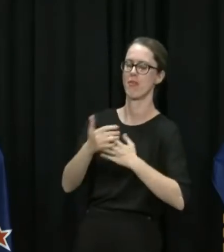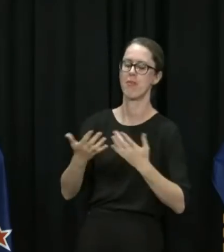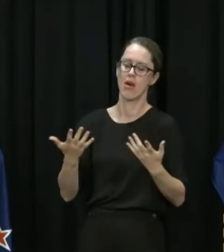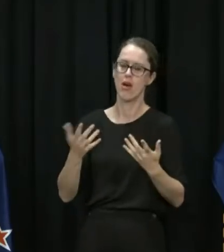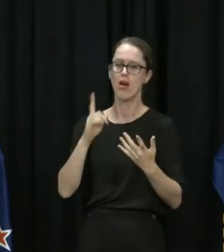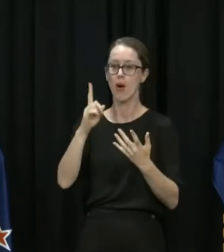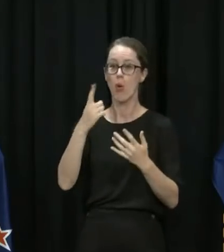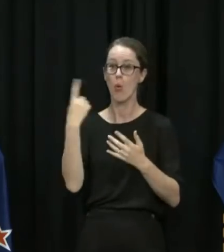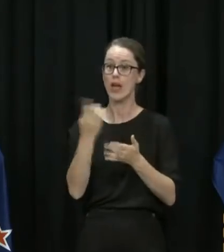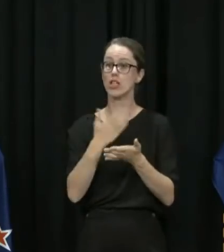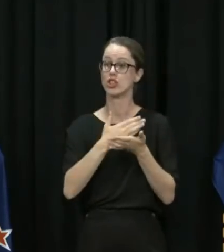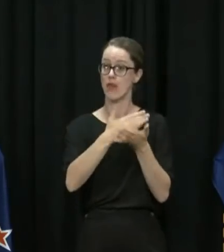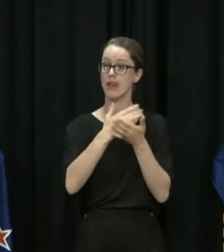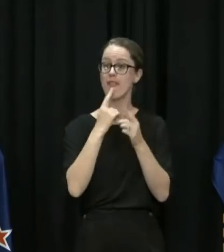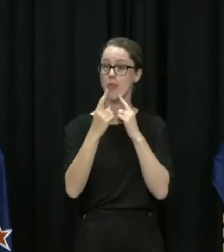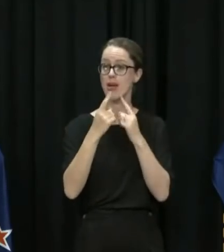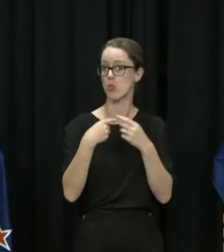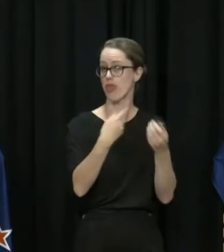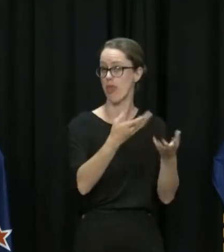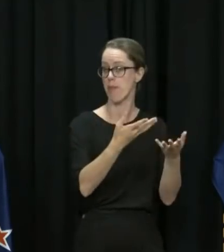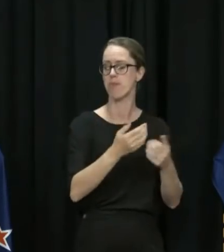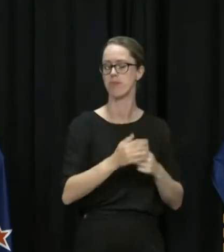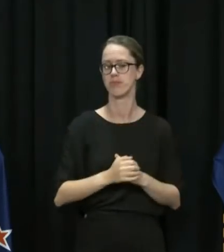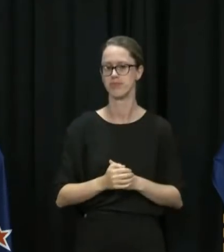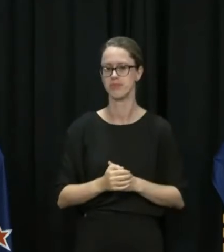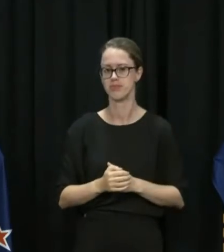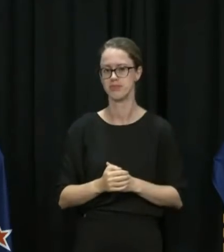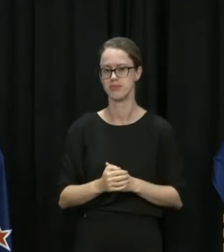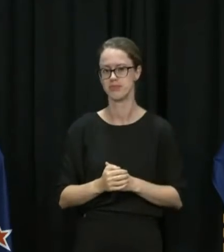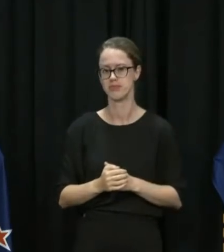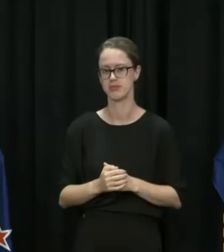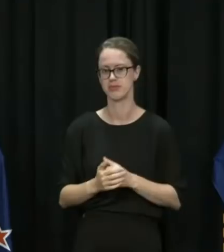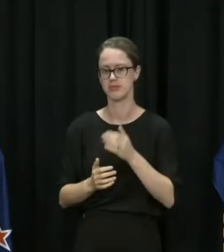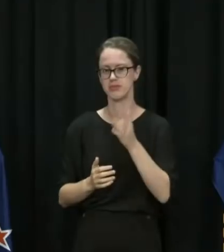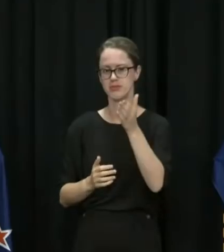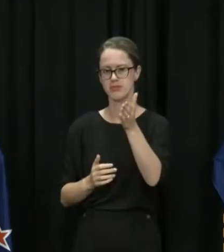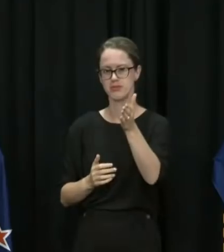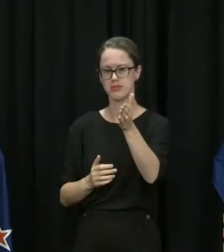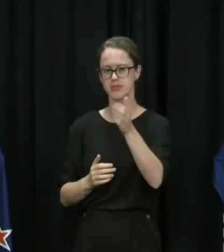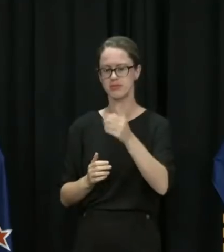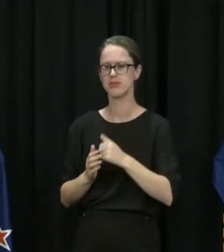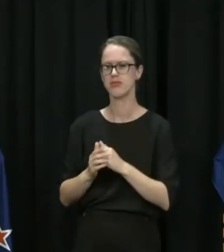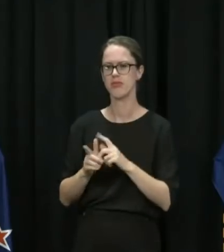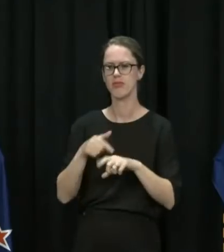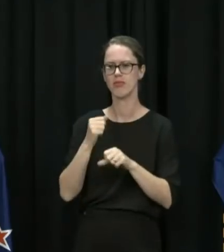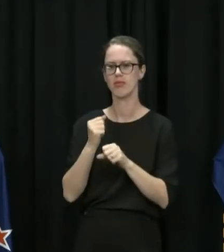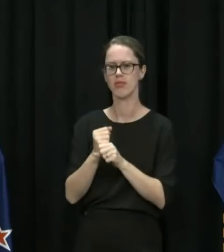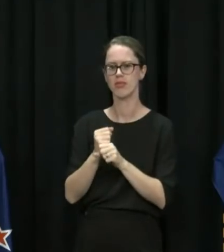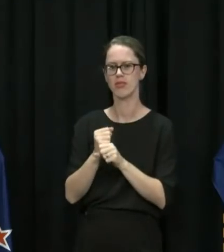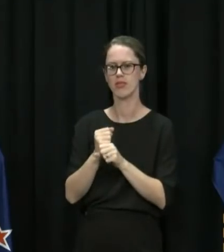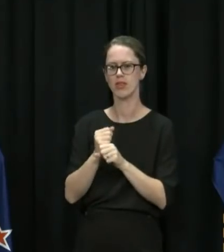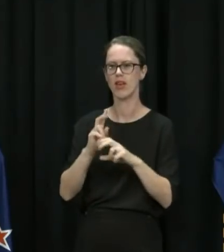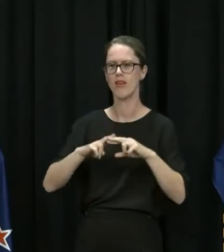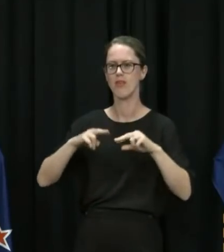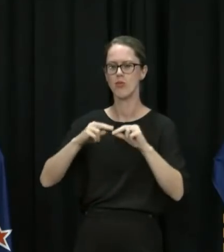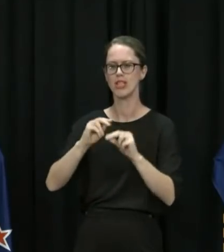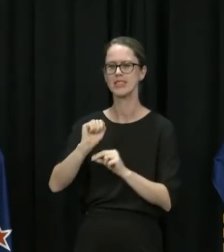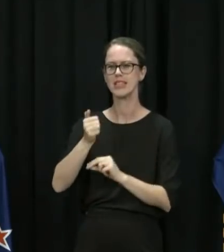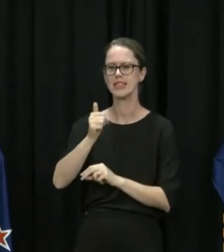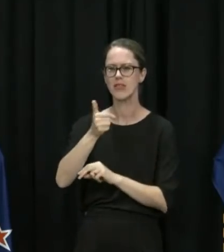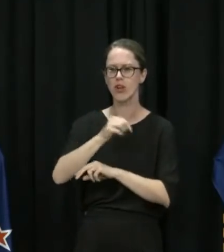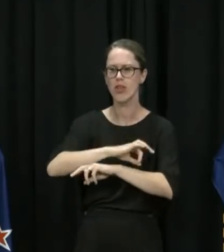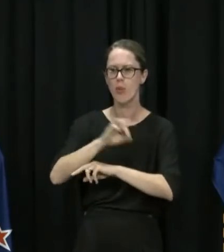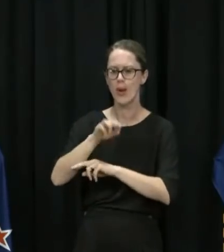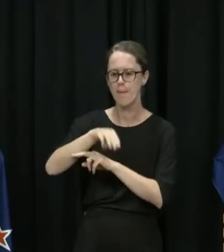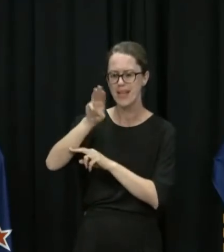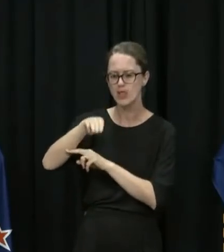information with them across the course of the day. Can I also ask, I mean, with the disclosure that the McDonald's on February the 6th at 7 a.m,